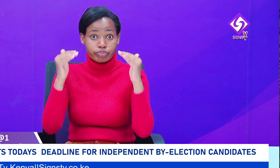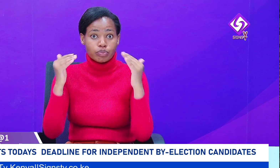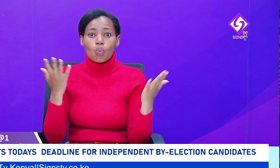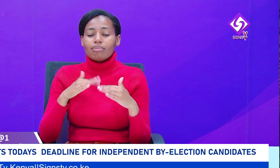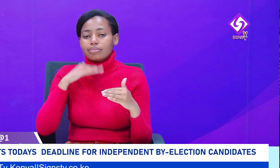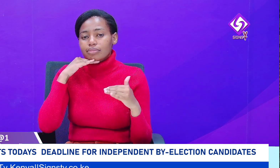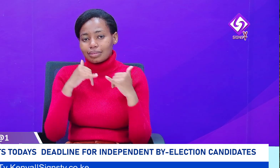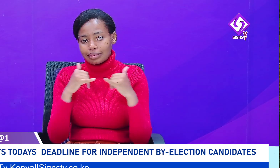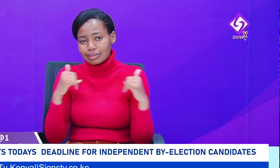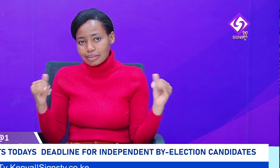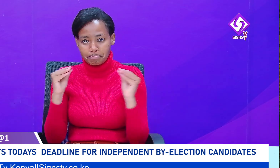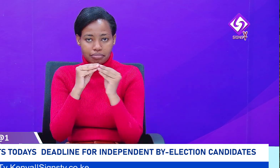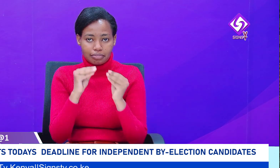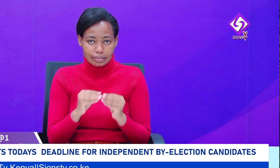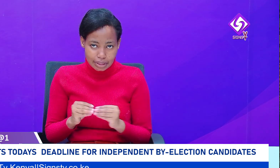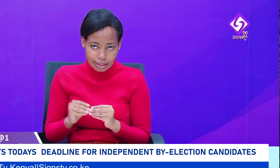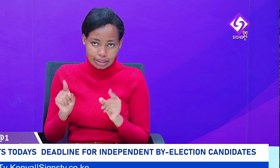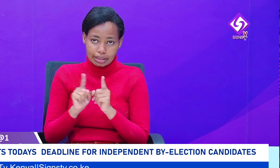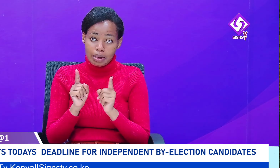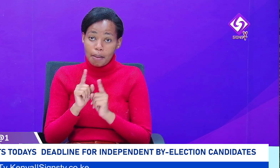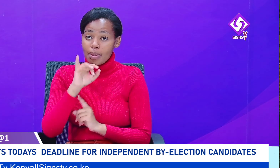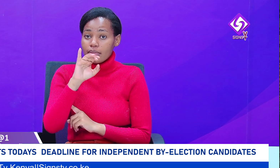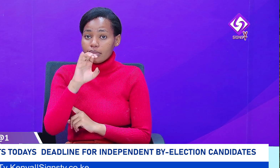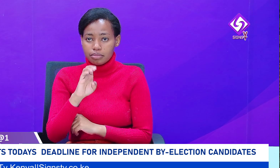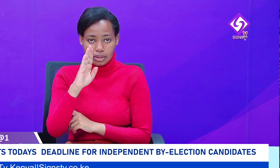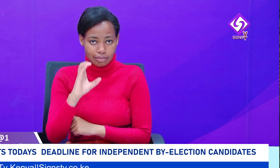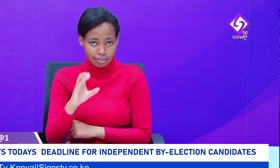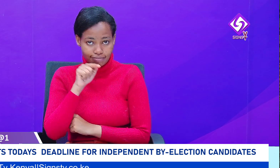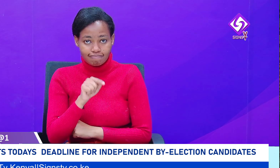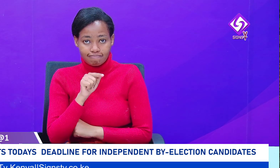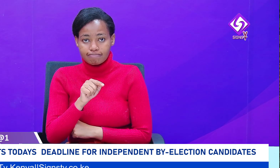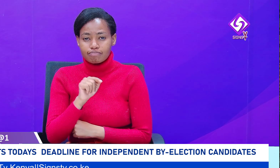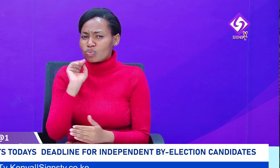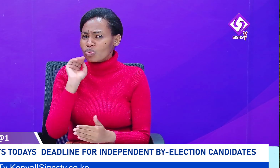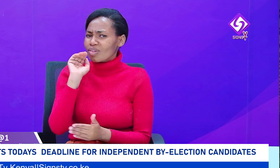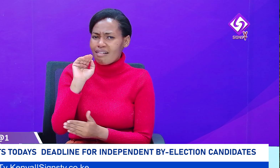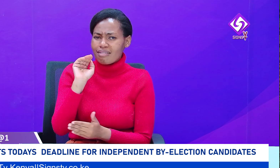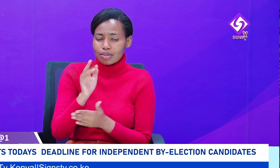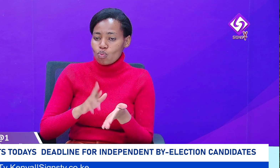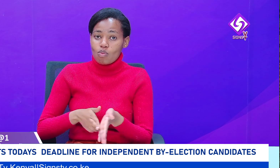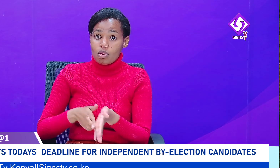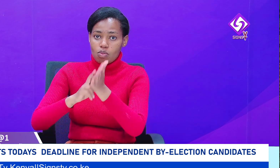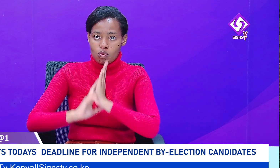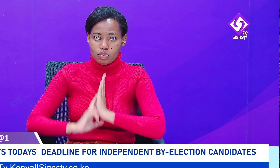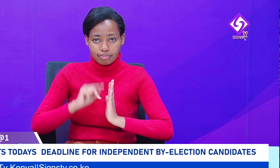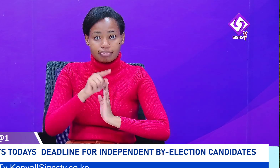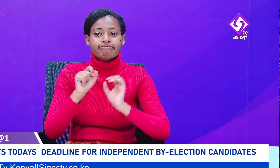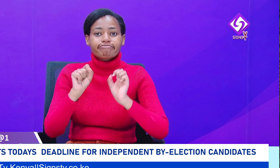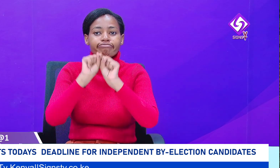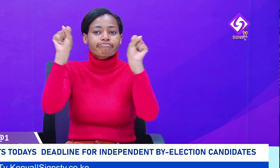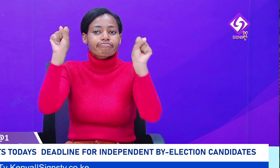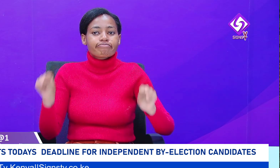27 by-elections have a tight deadline to meet, as the Independent Electoral and Boundaries